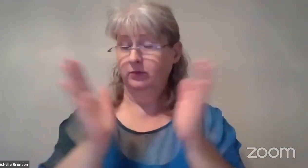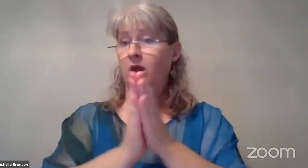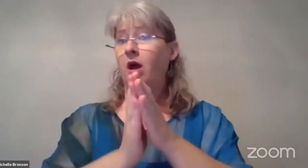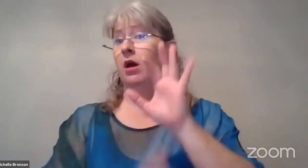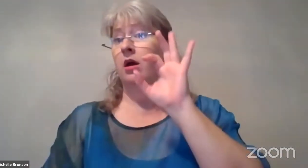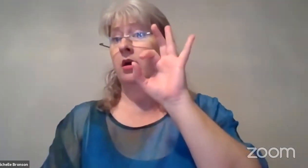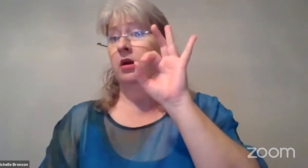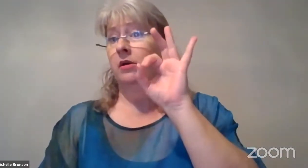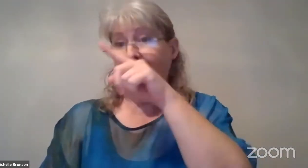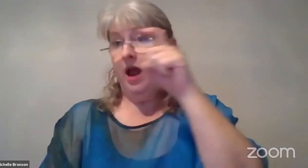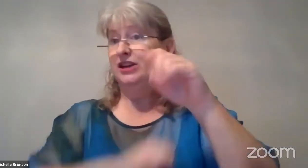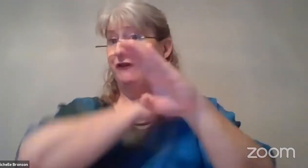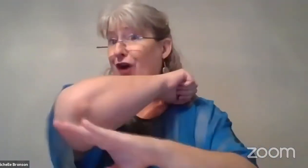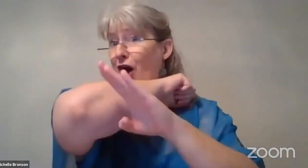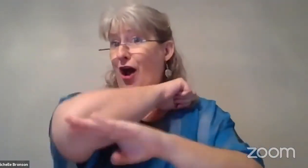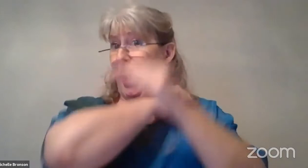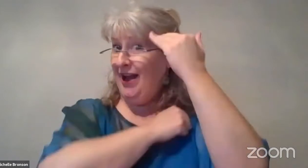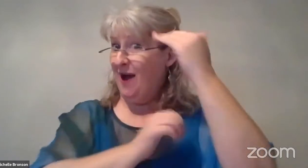is coming from CDSS.